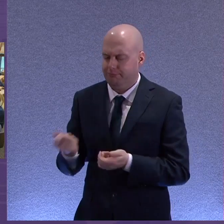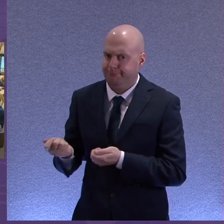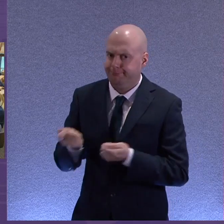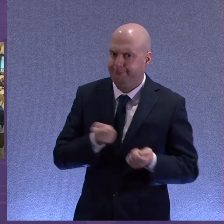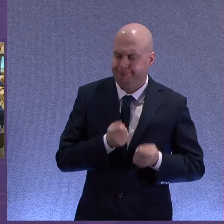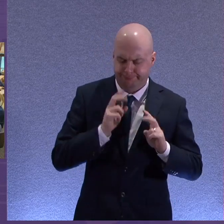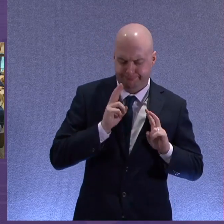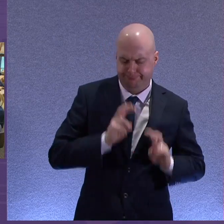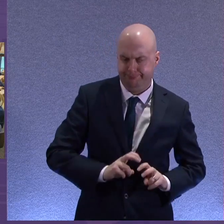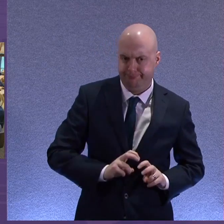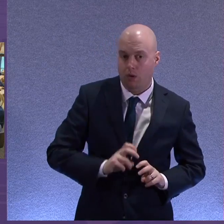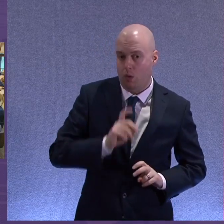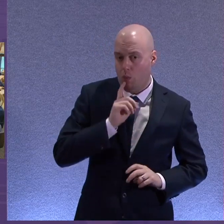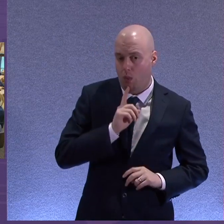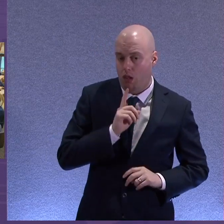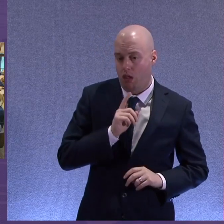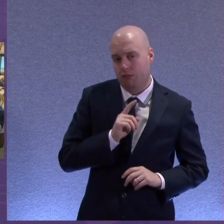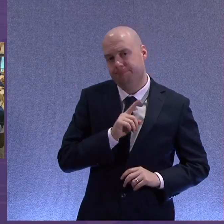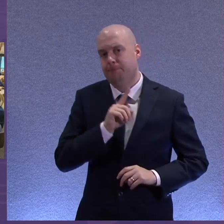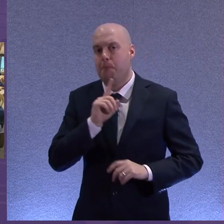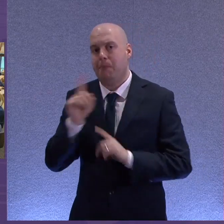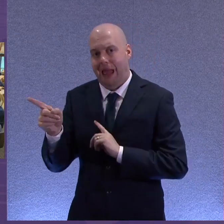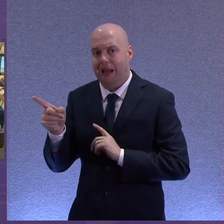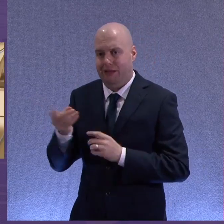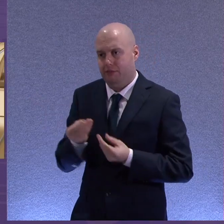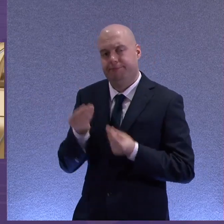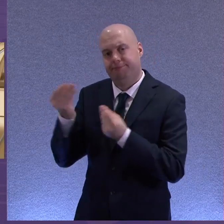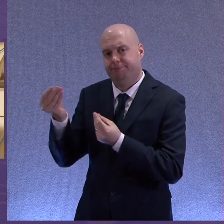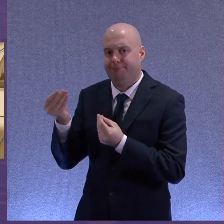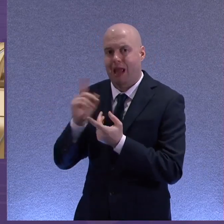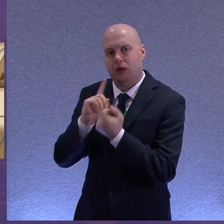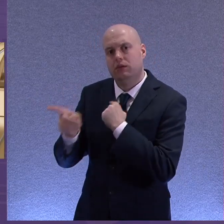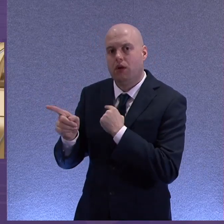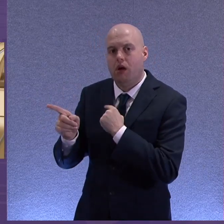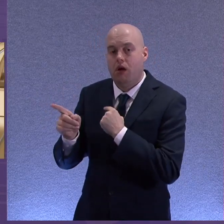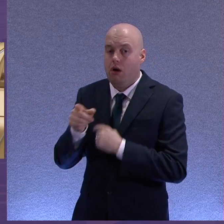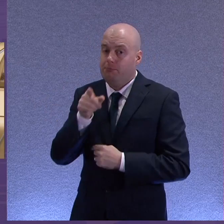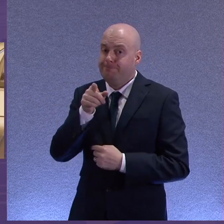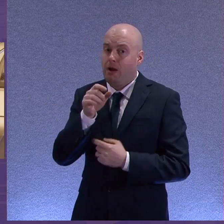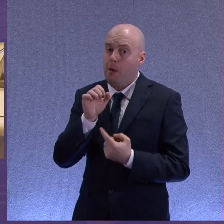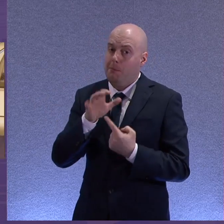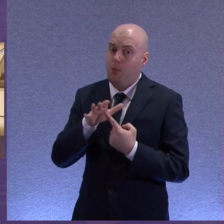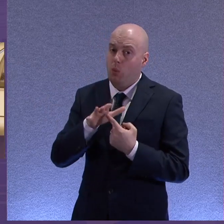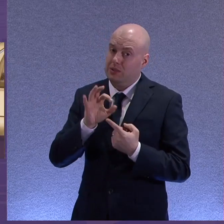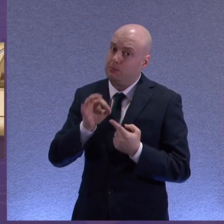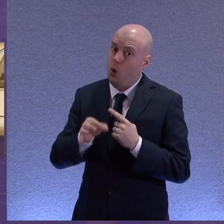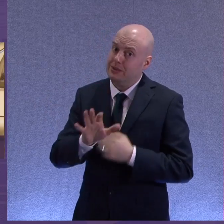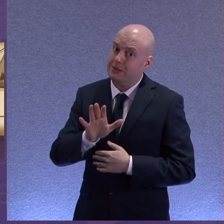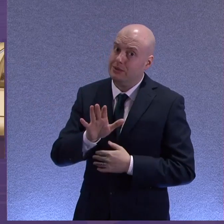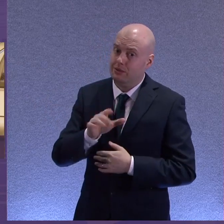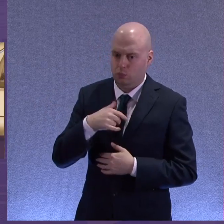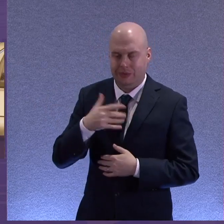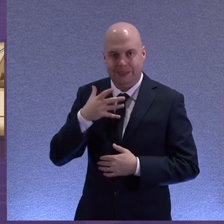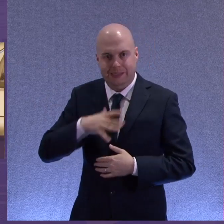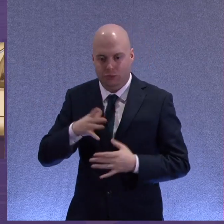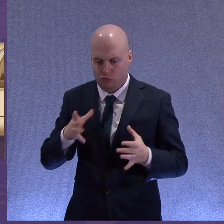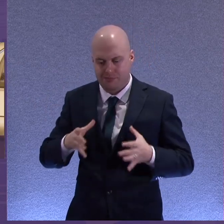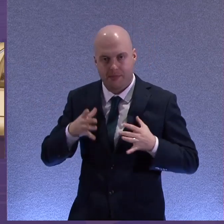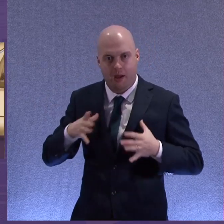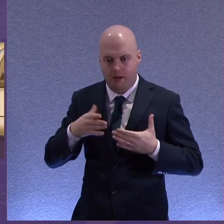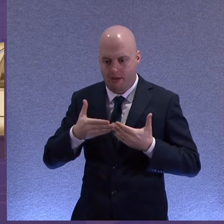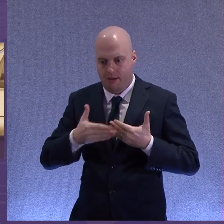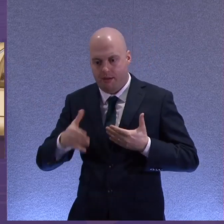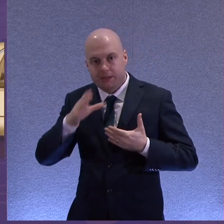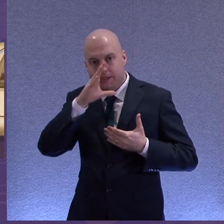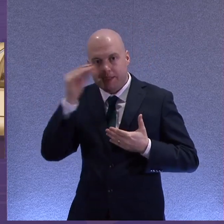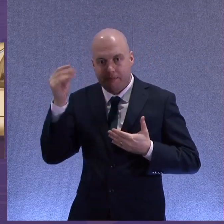will then disseminate that to the wider sector, because it is an important point that we want people to be doing the right things now in order that they are not